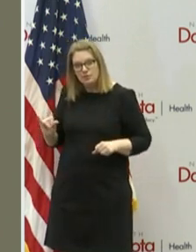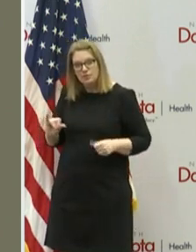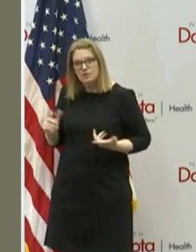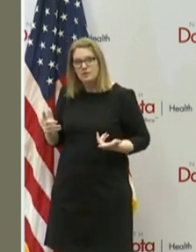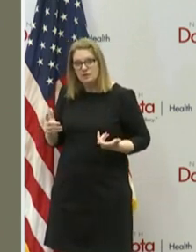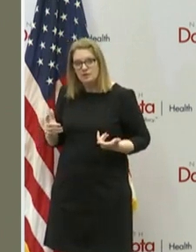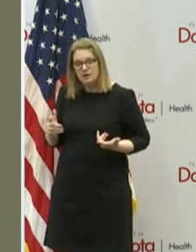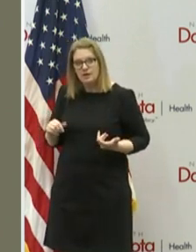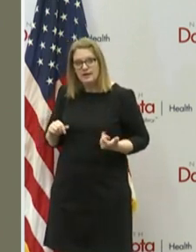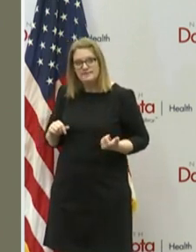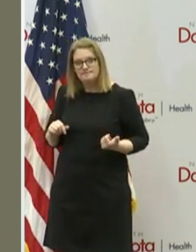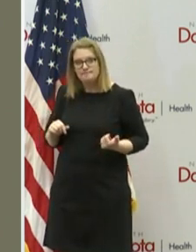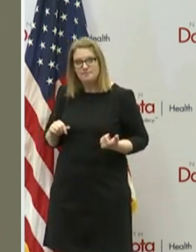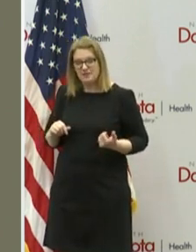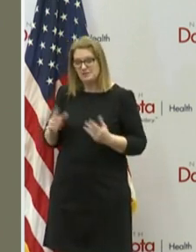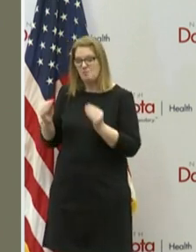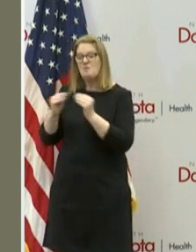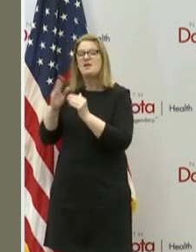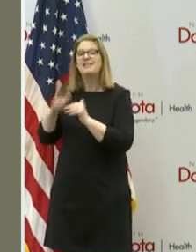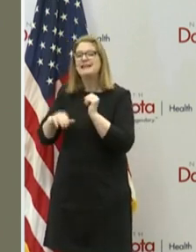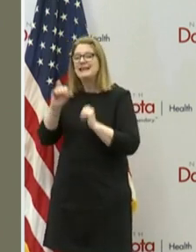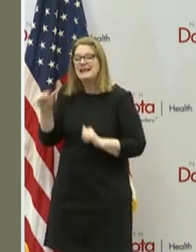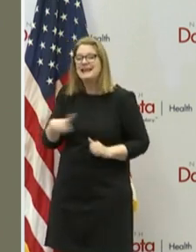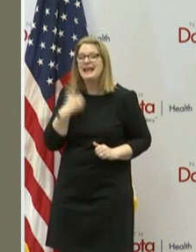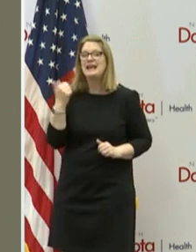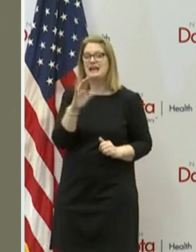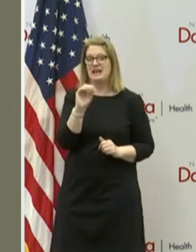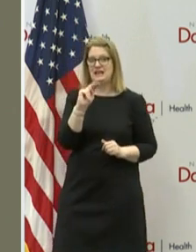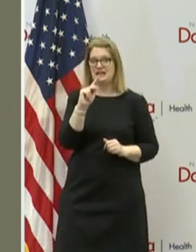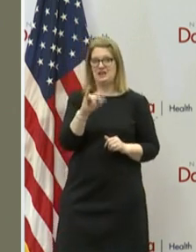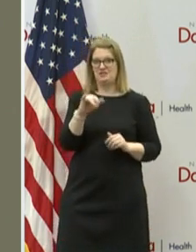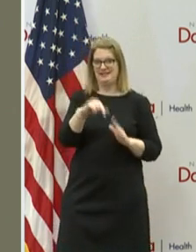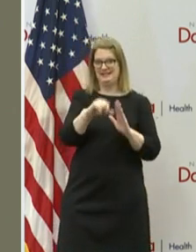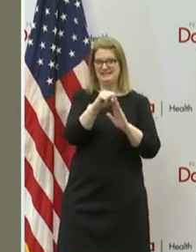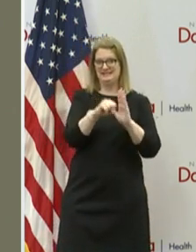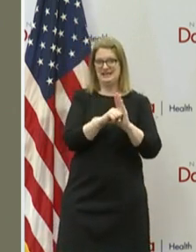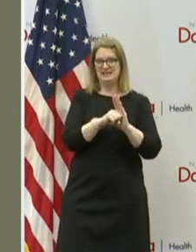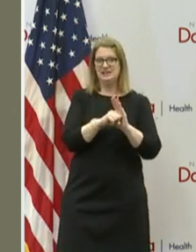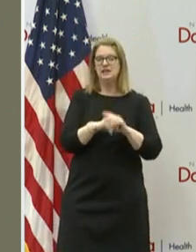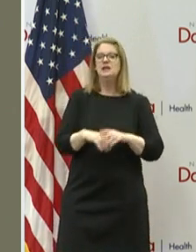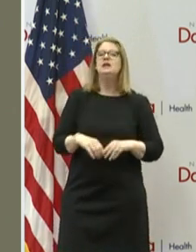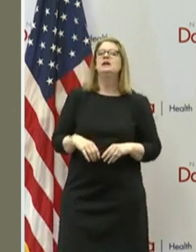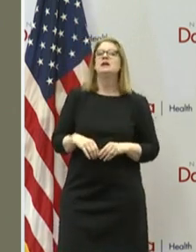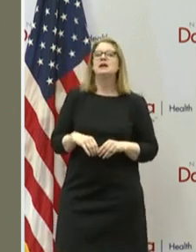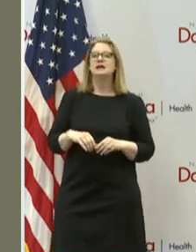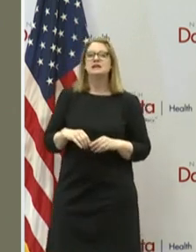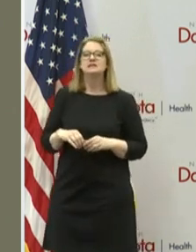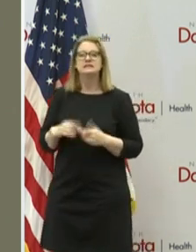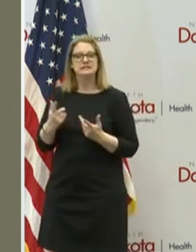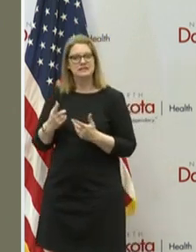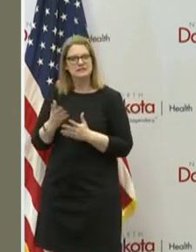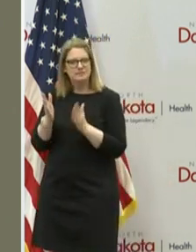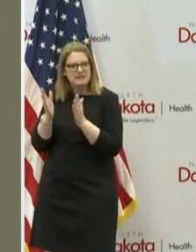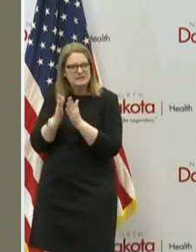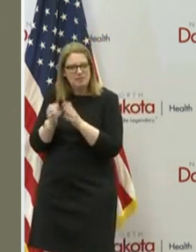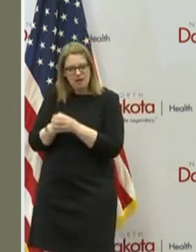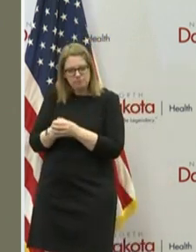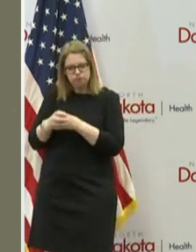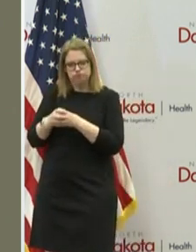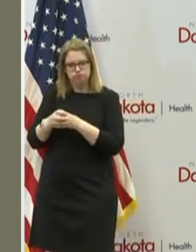any county in the state, and we have seen that there have been small initial outbreaks in a